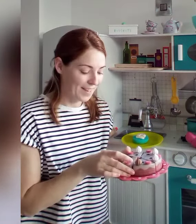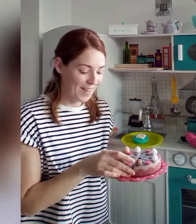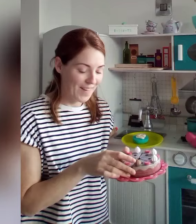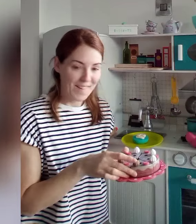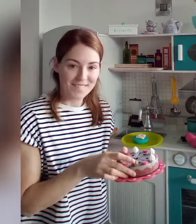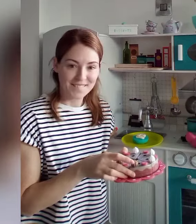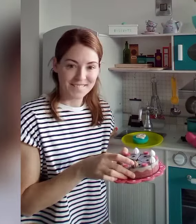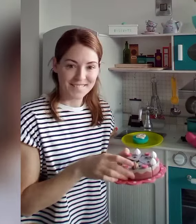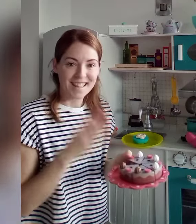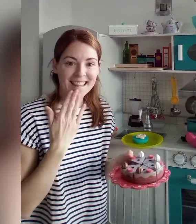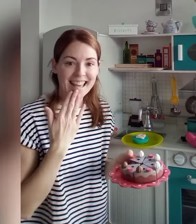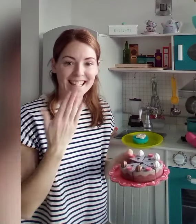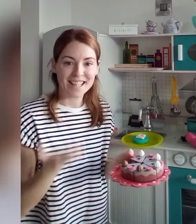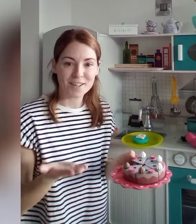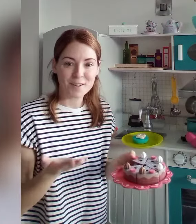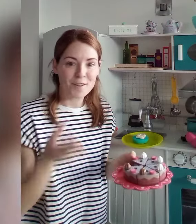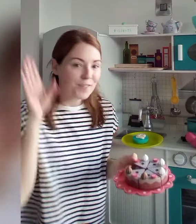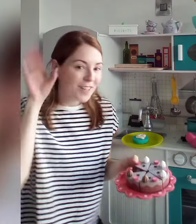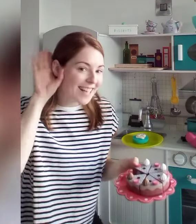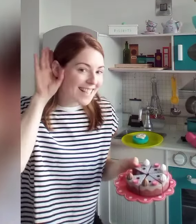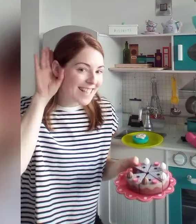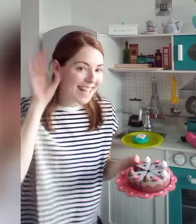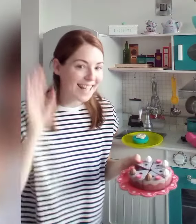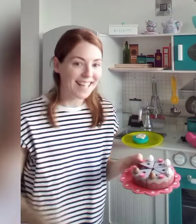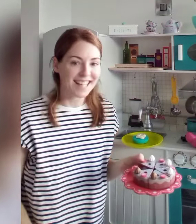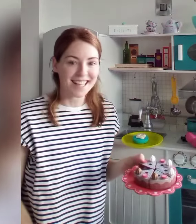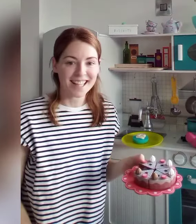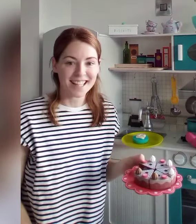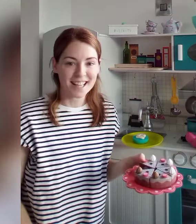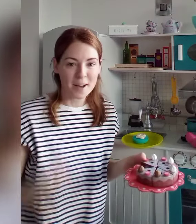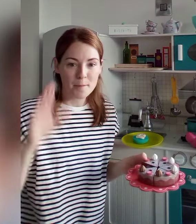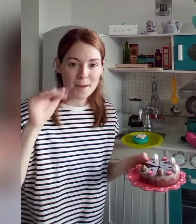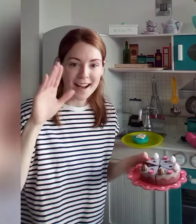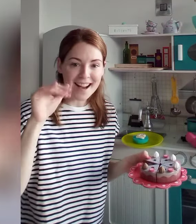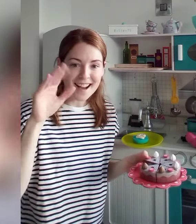Thank you for listening. Bye.